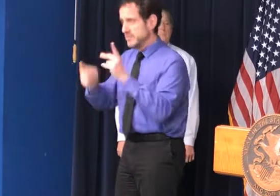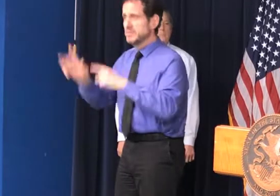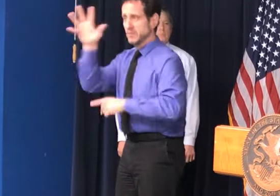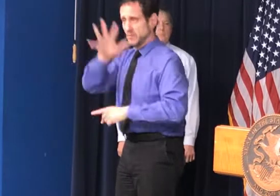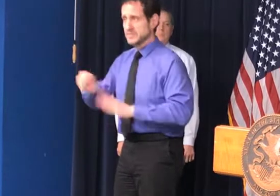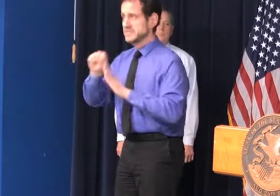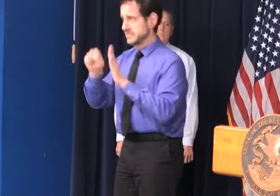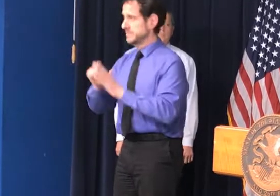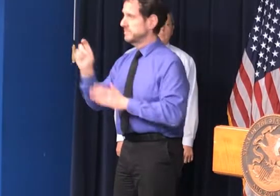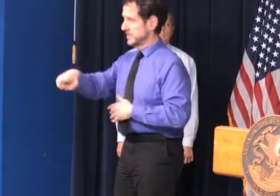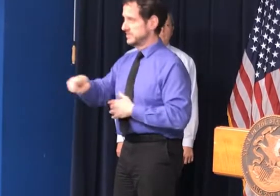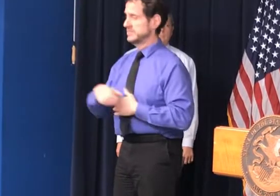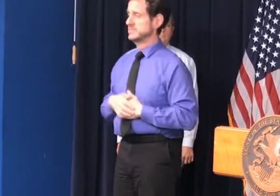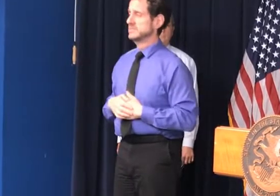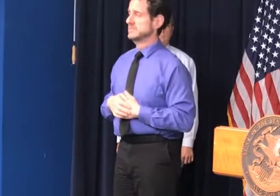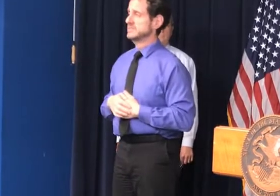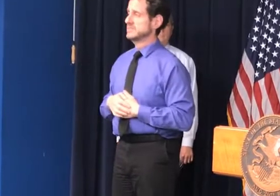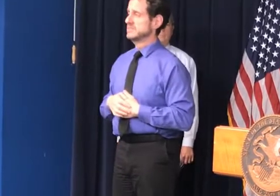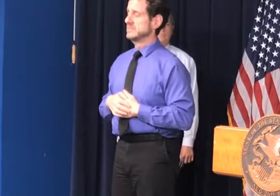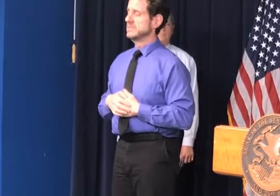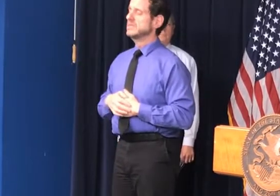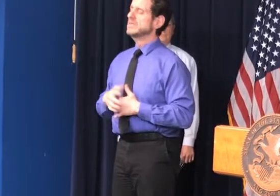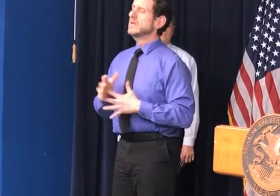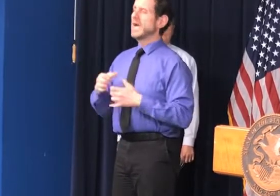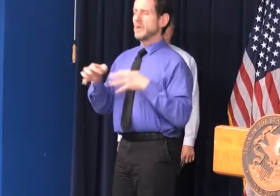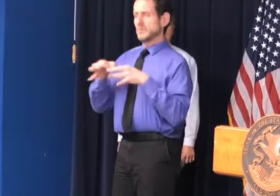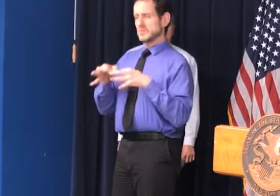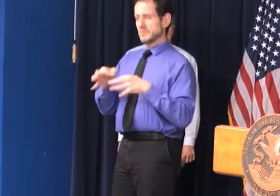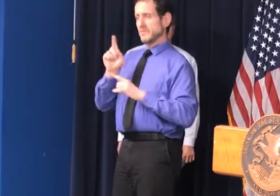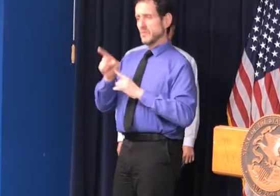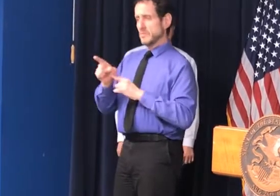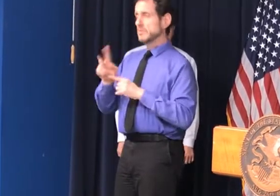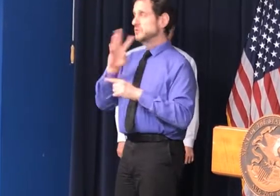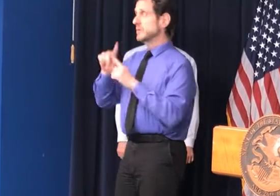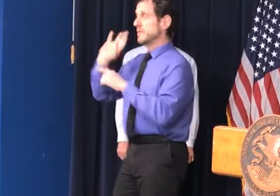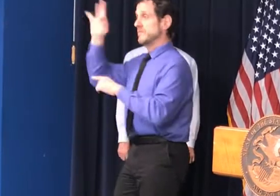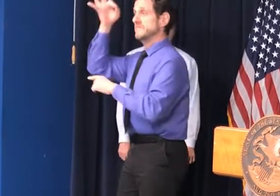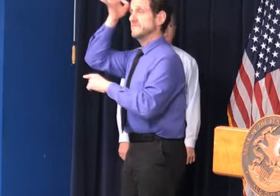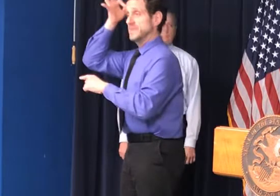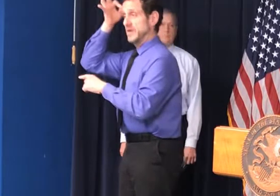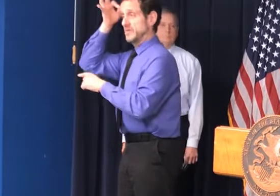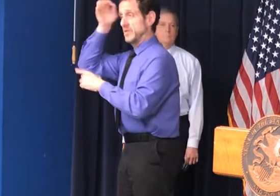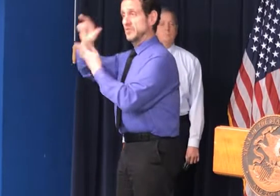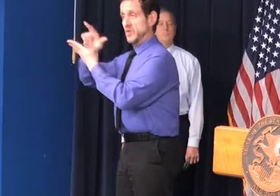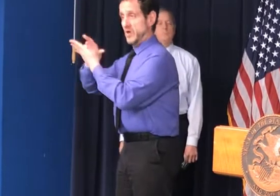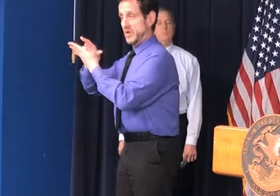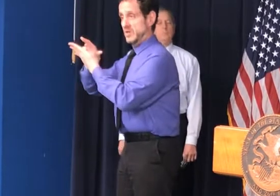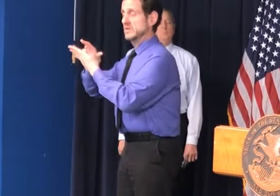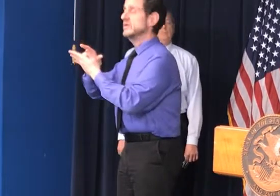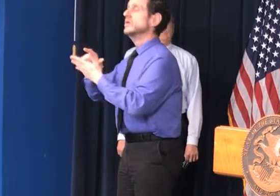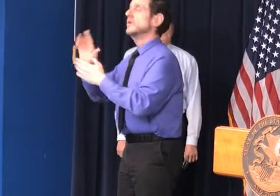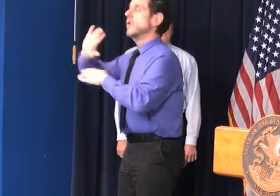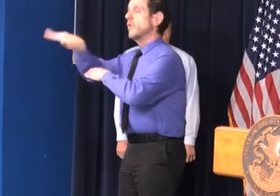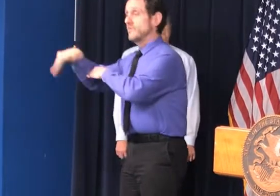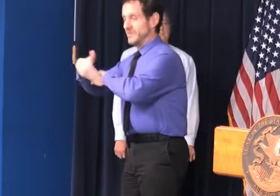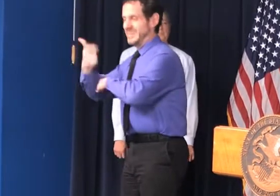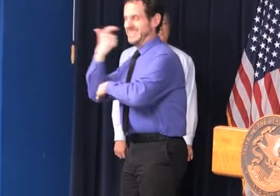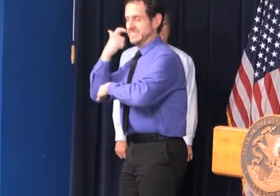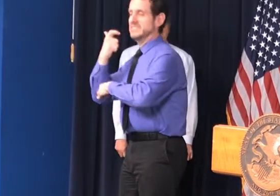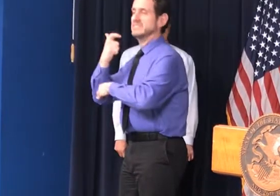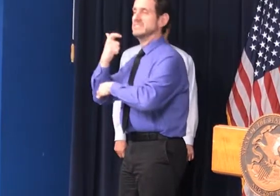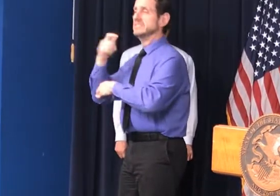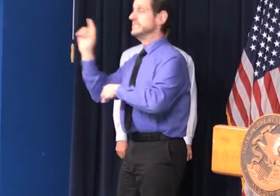state. I want to talk for a moment about the federal relief bill. Overnight, Democrats and